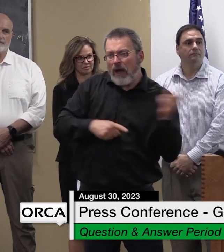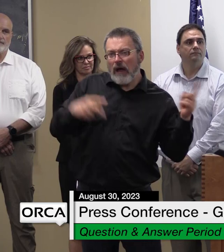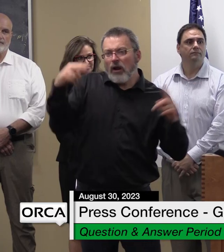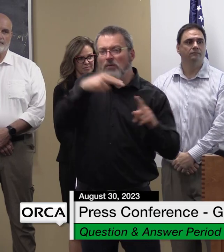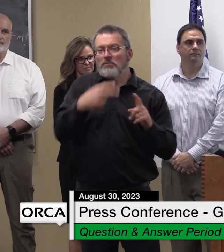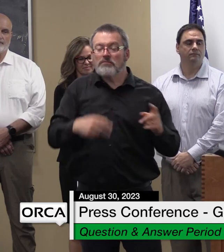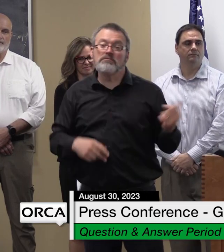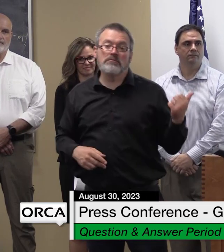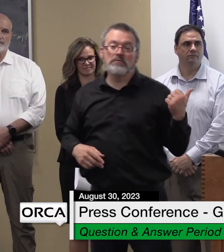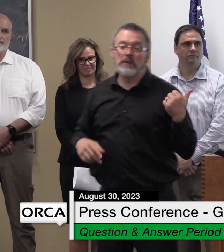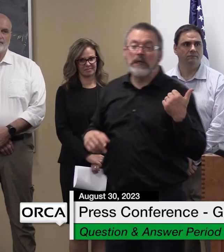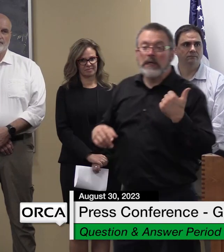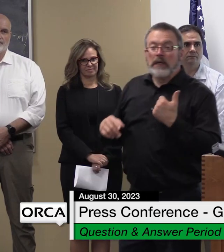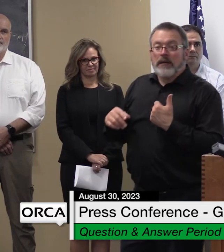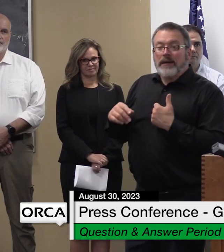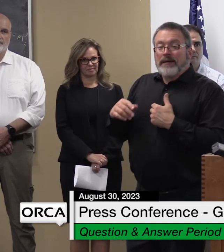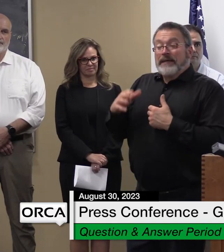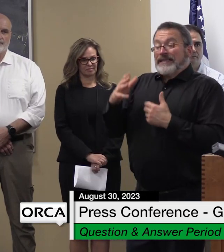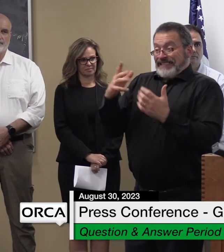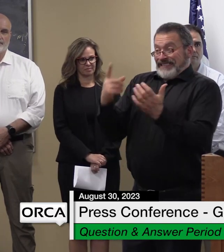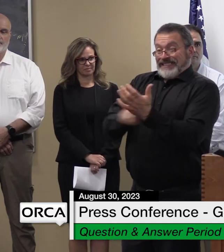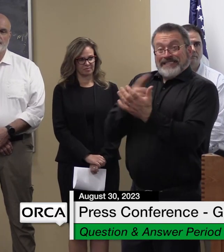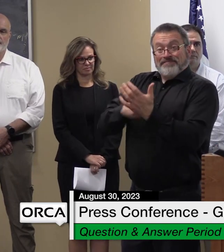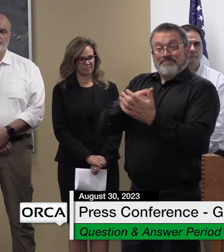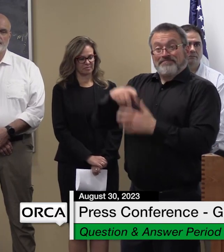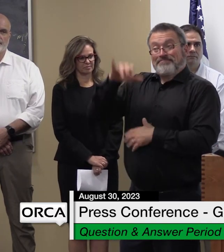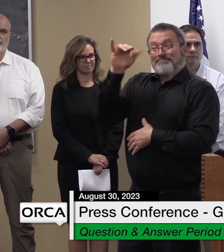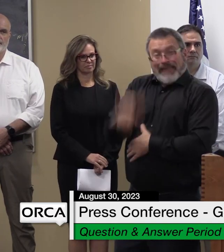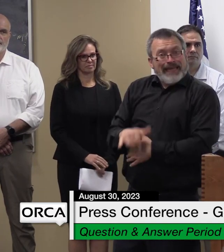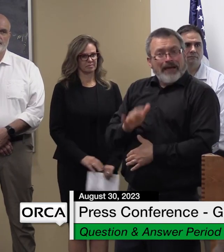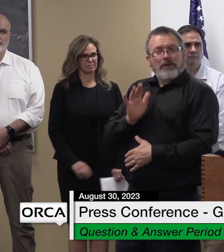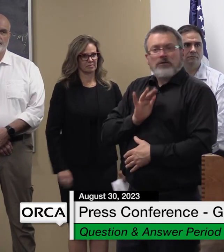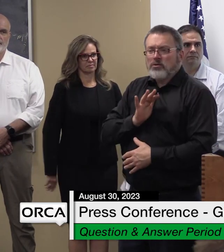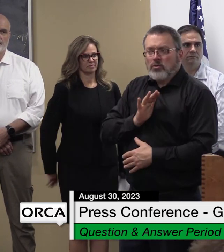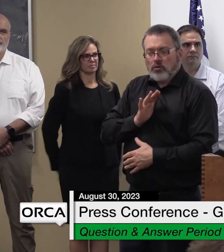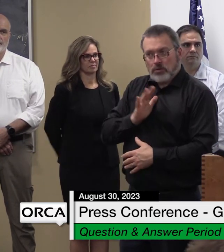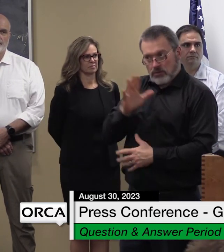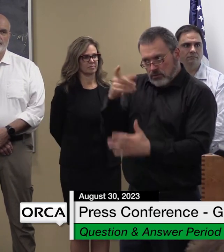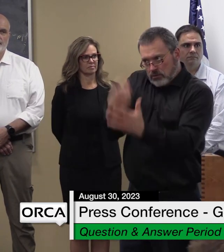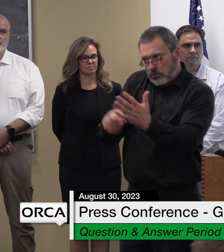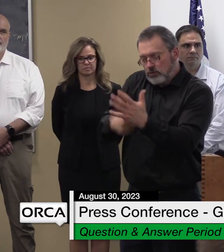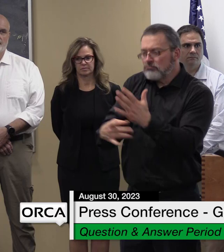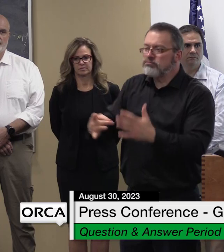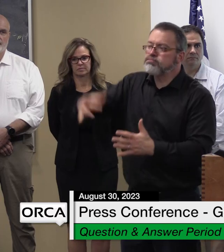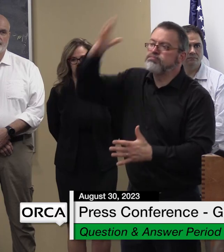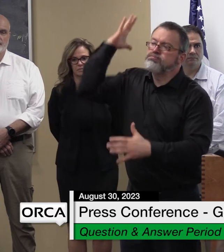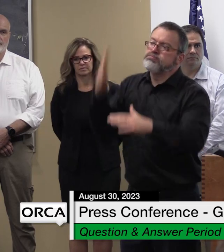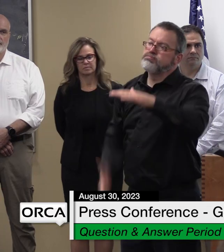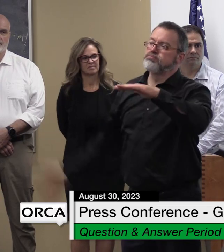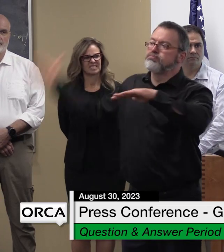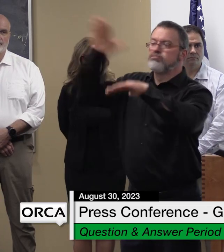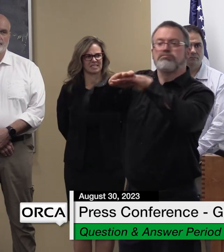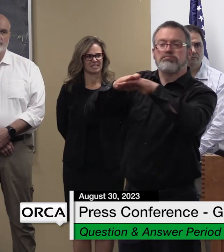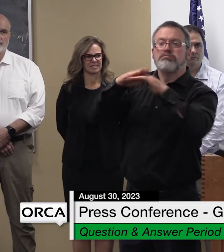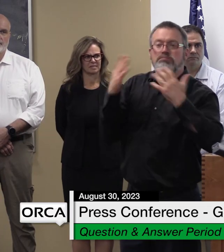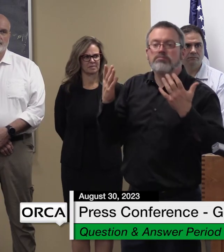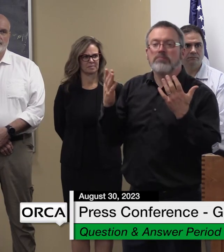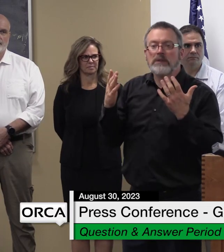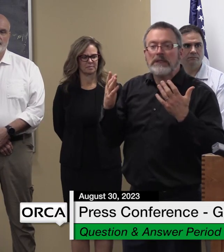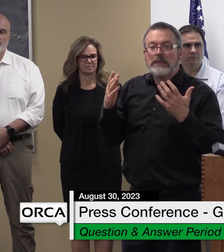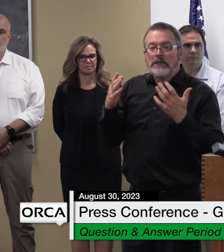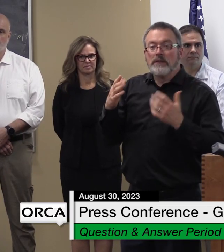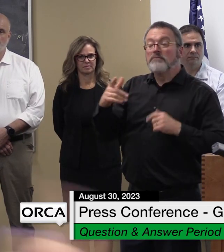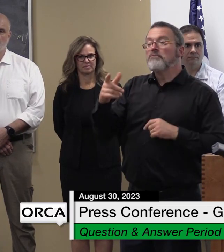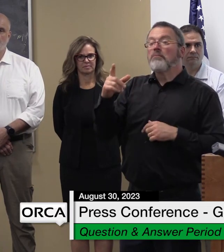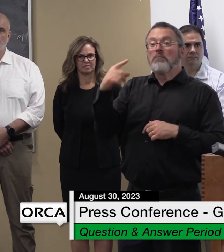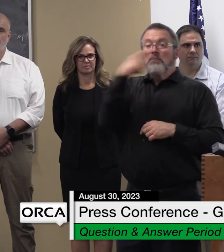lines makes sense, but it's also very expensive. And we saw how long it took to bring natural gas into